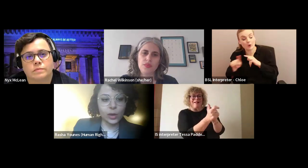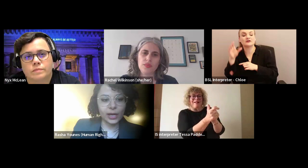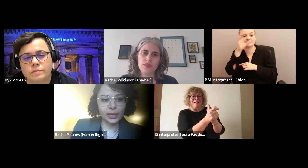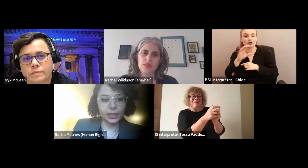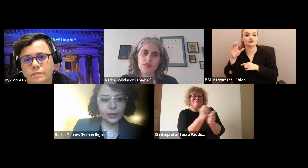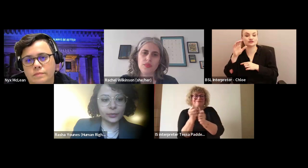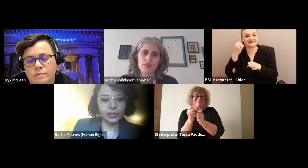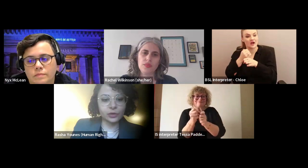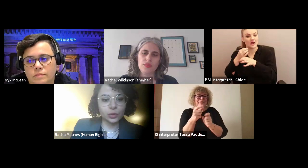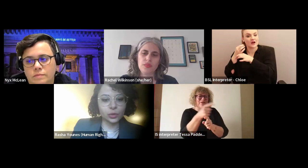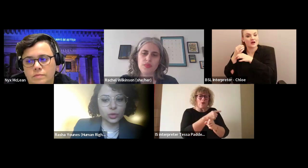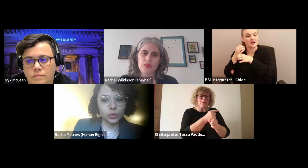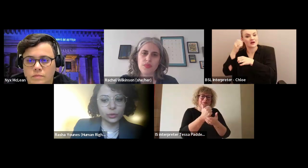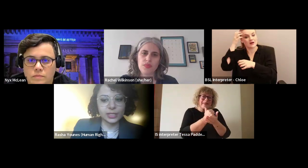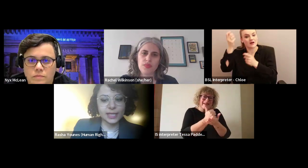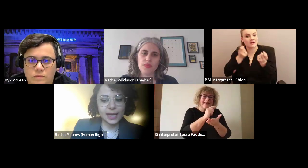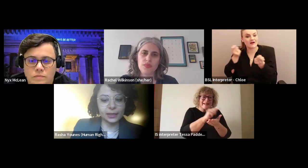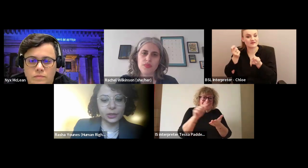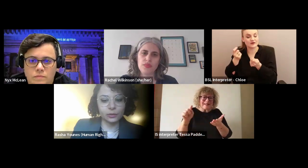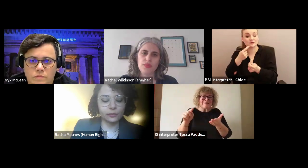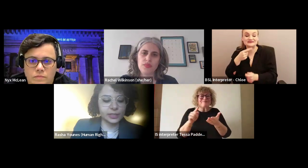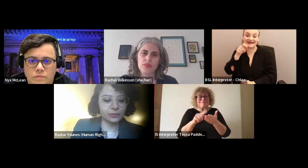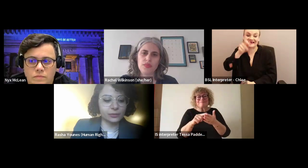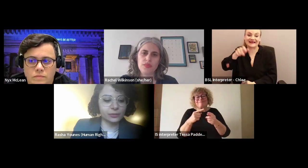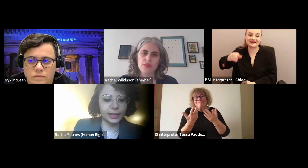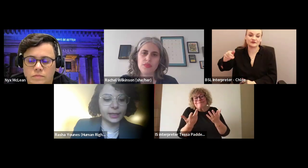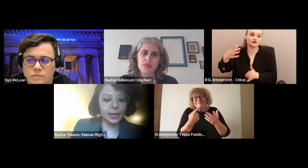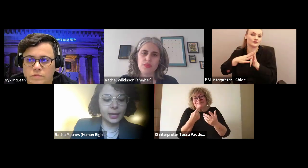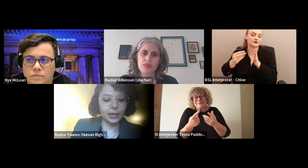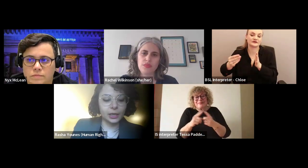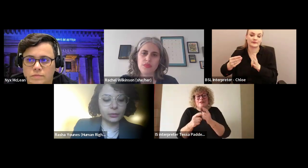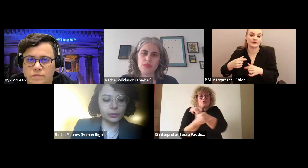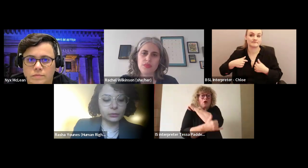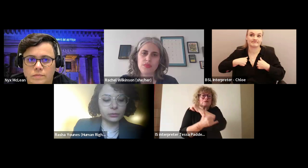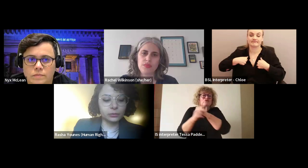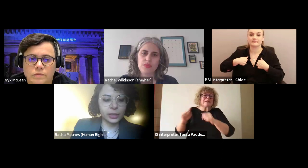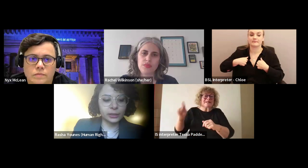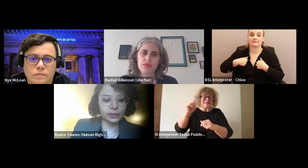research, where individuals who would say, for example, I